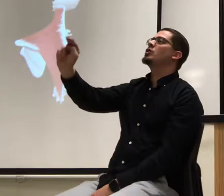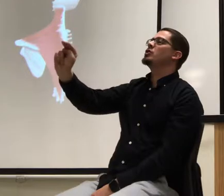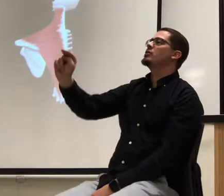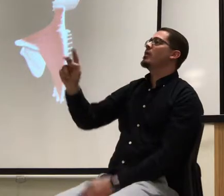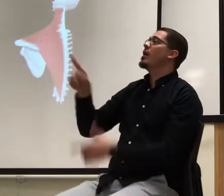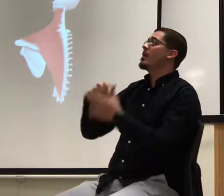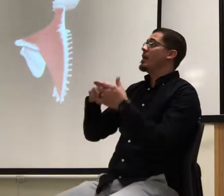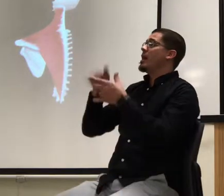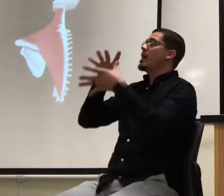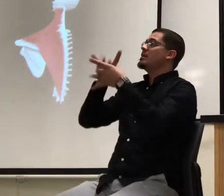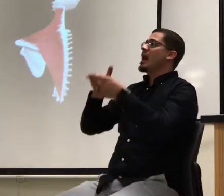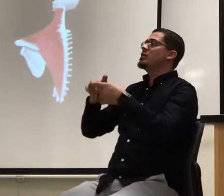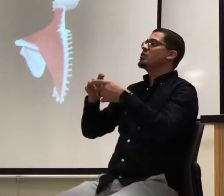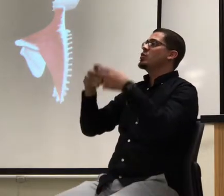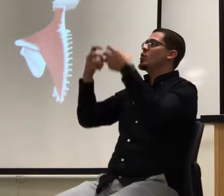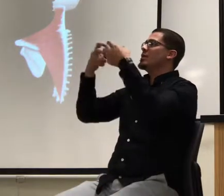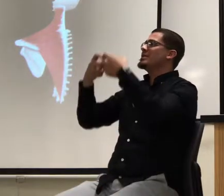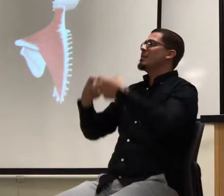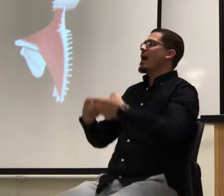processes.